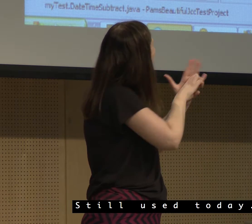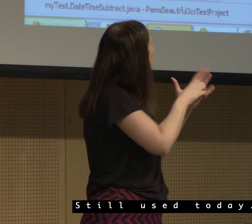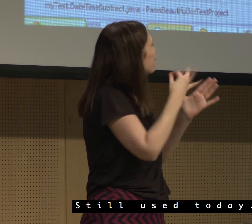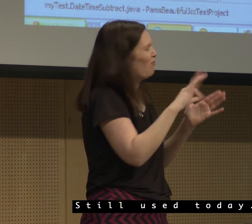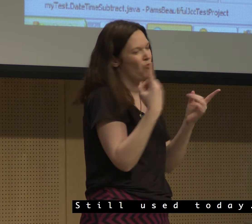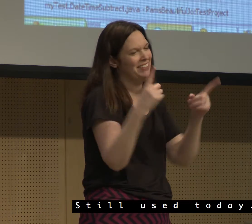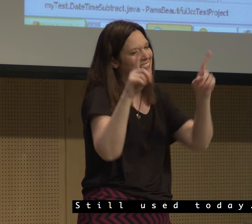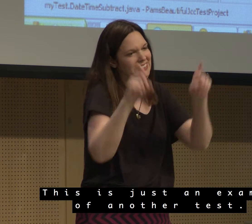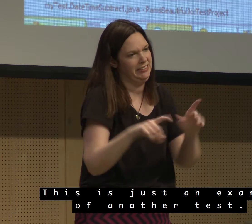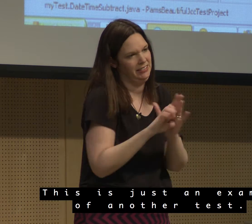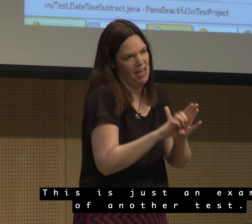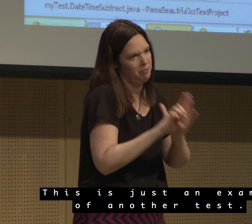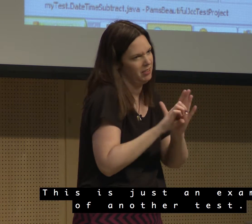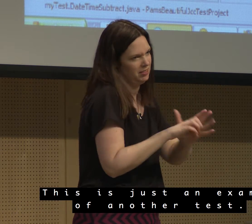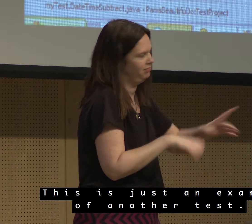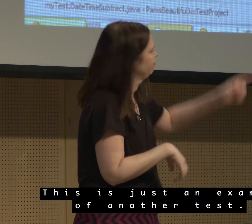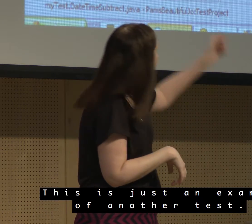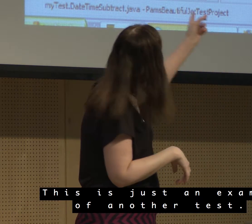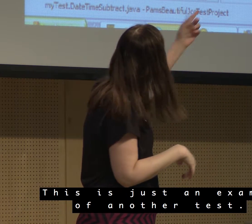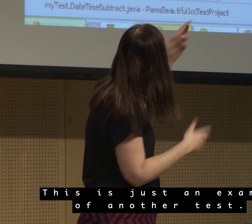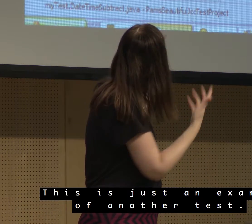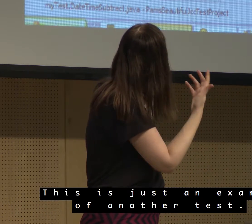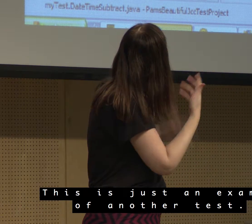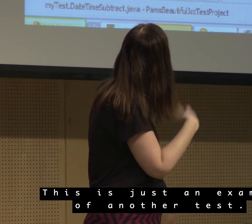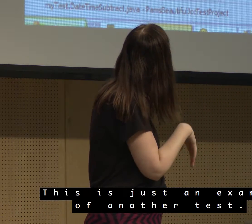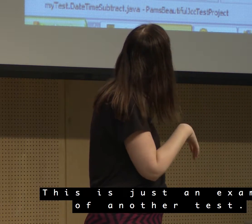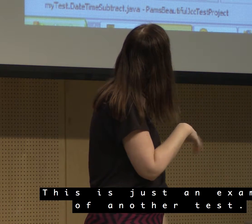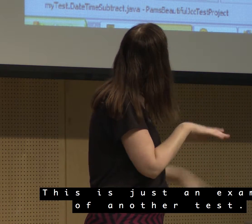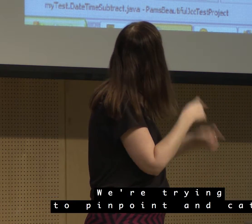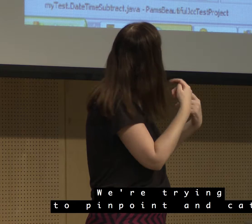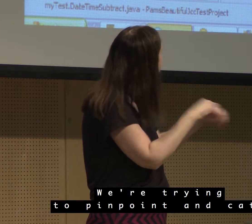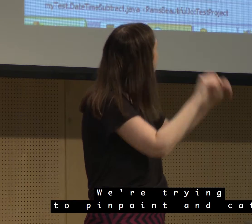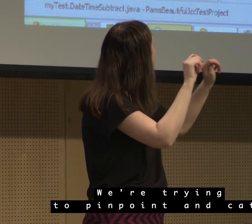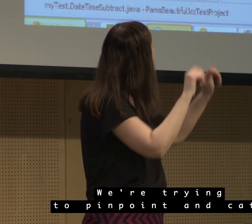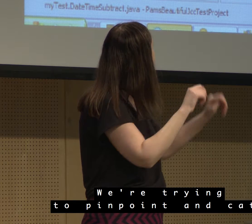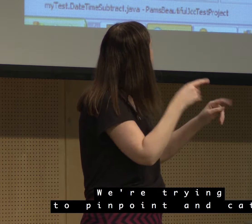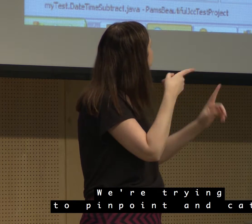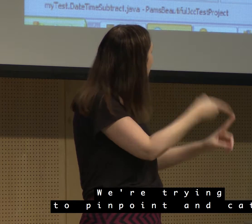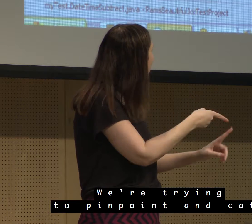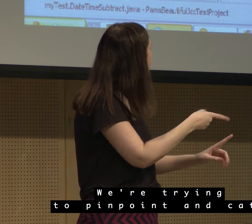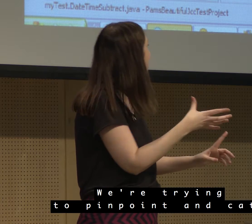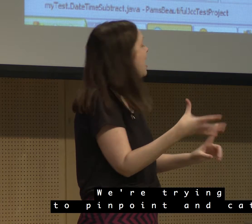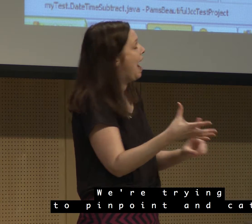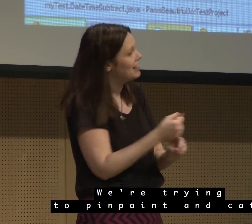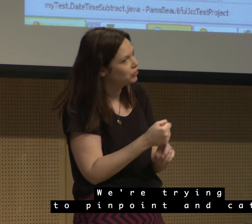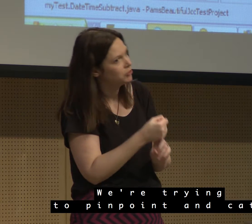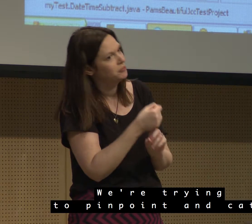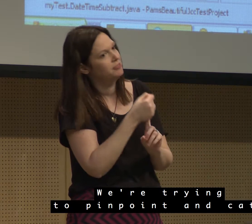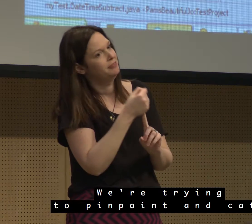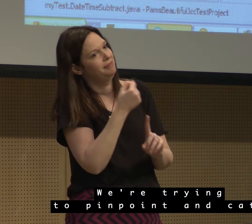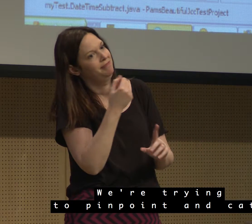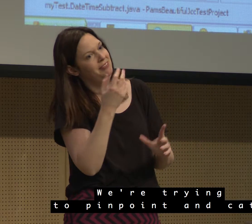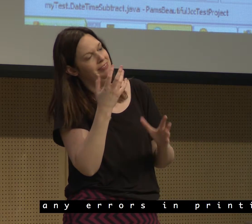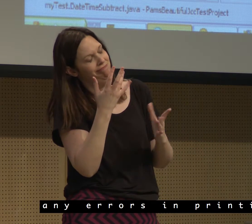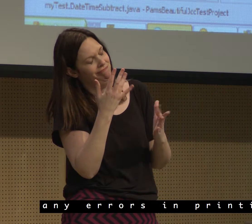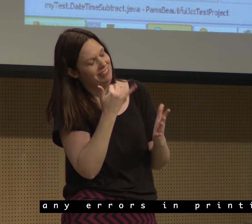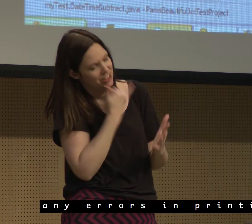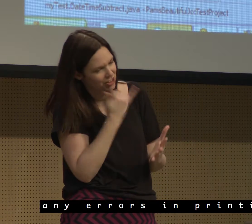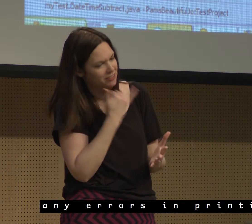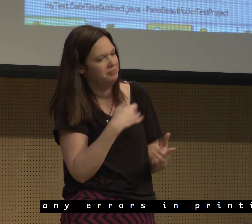Still used today. This is just an example of another test. We're trying to pinpoint and catch any errors